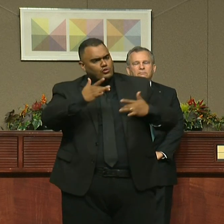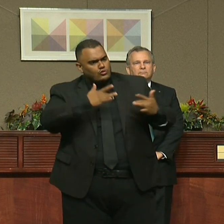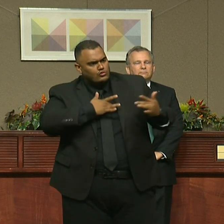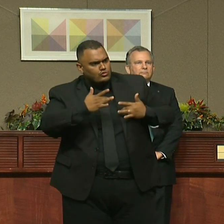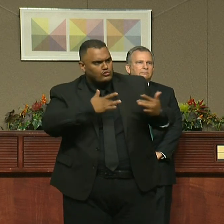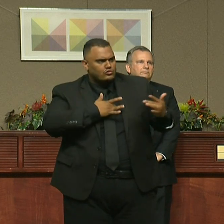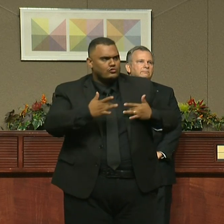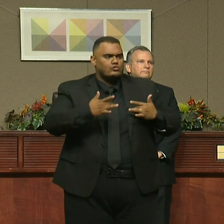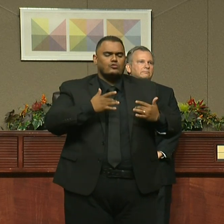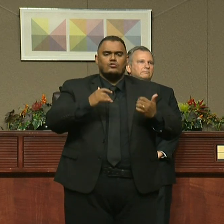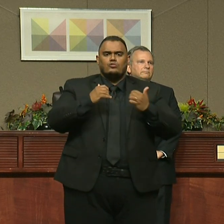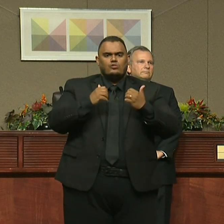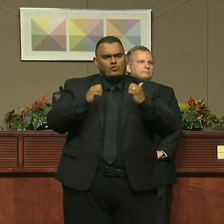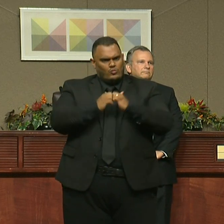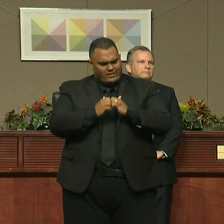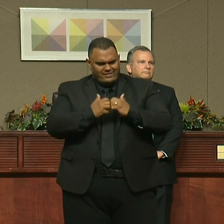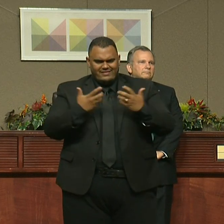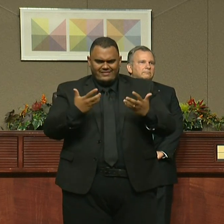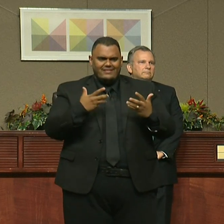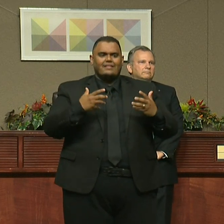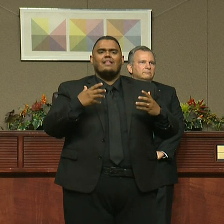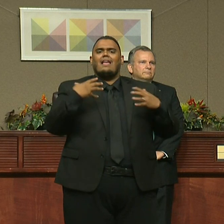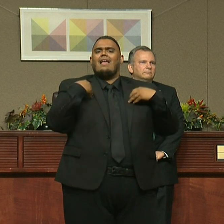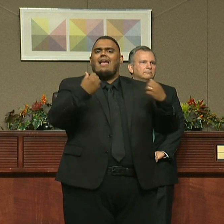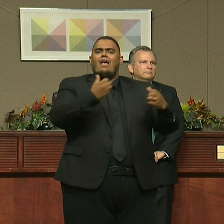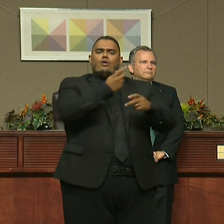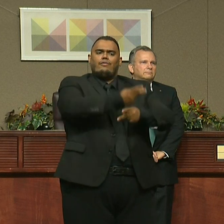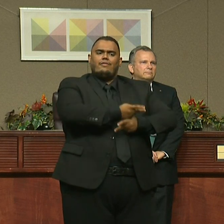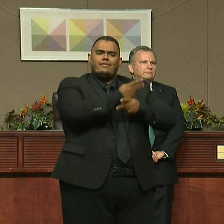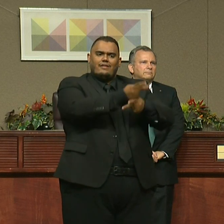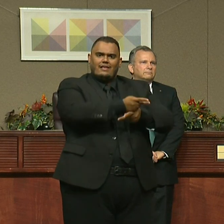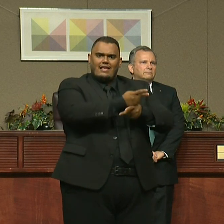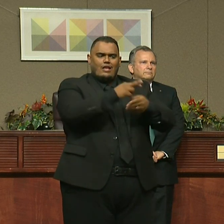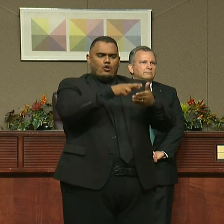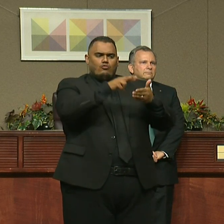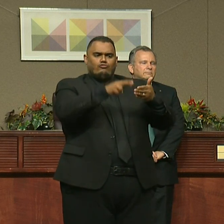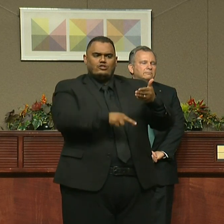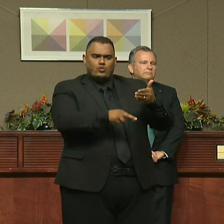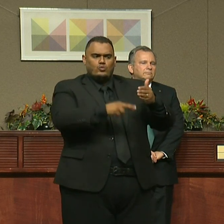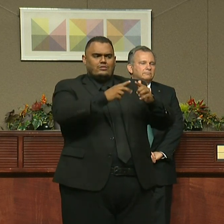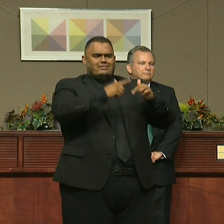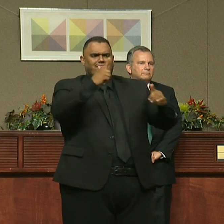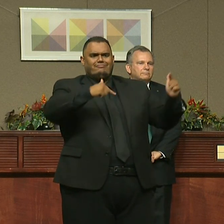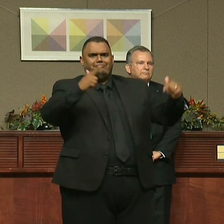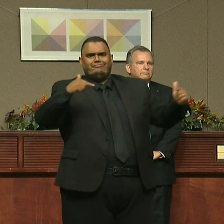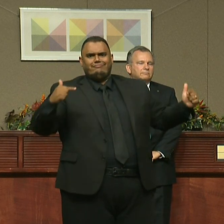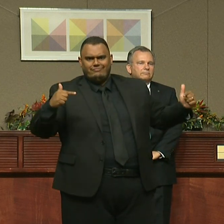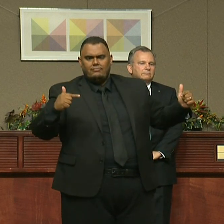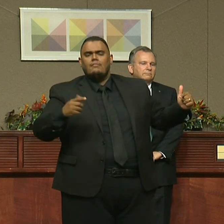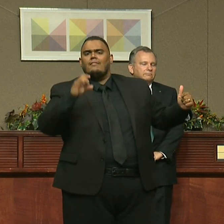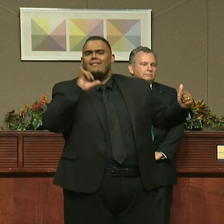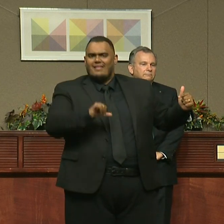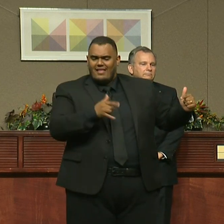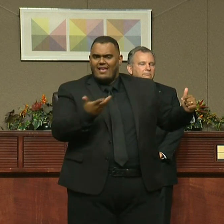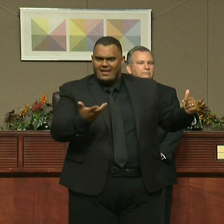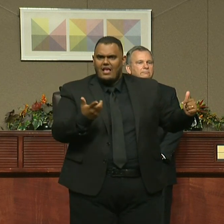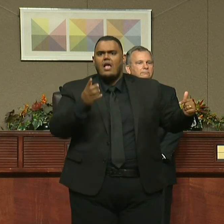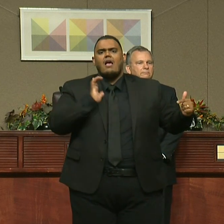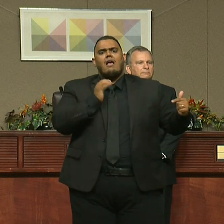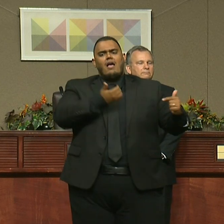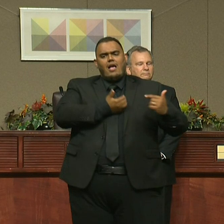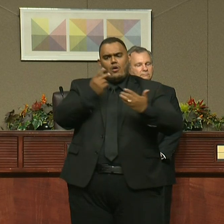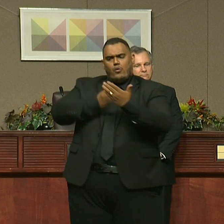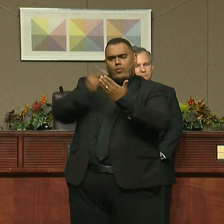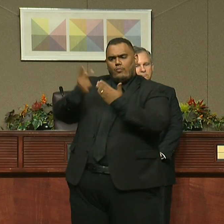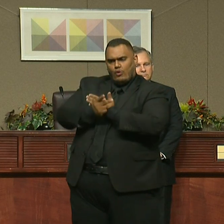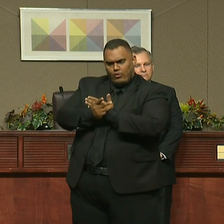dealing with the healthcare disparities. Our goal is to eradicate that. And so through our programs and our public policy, you